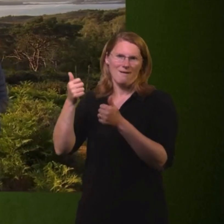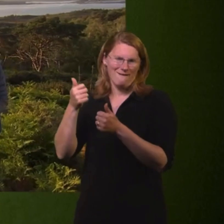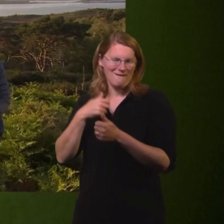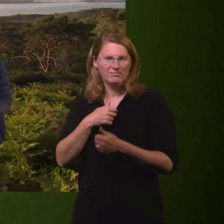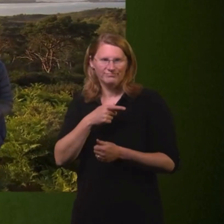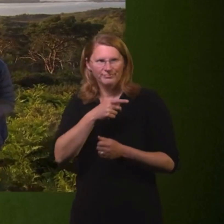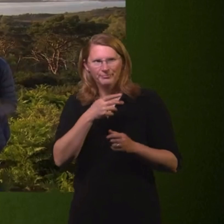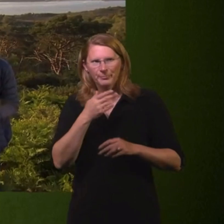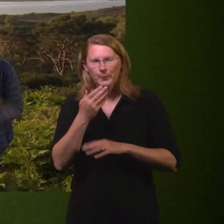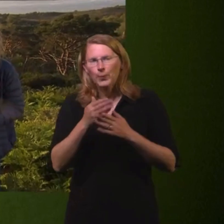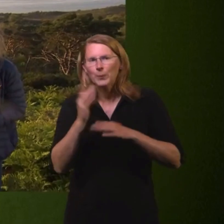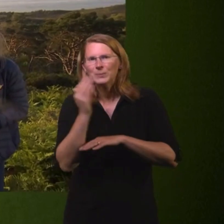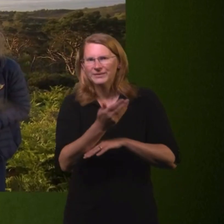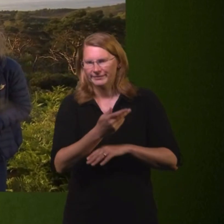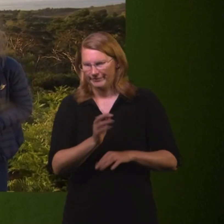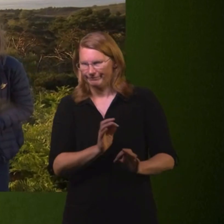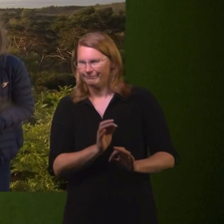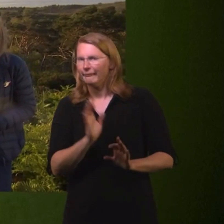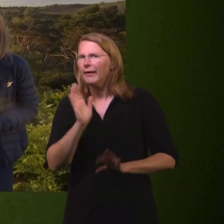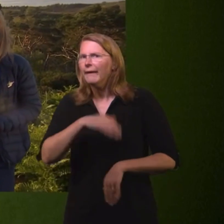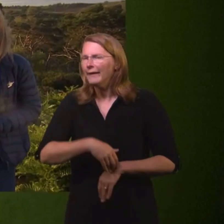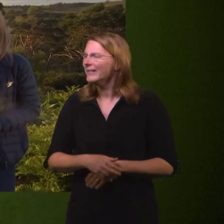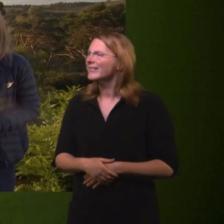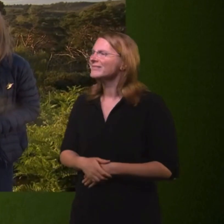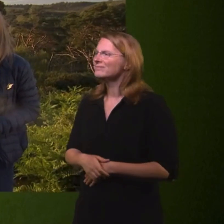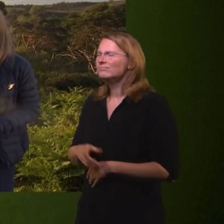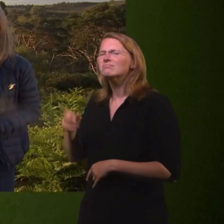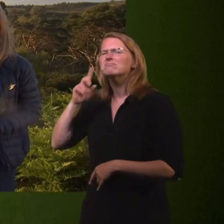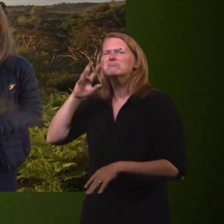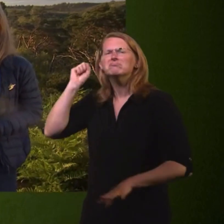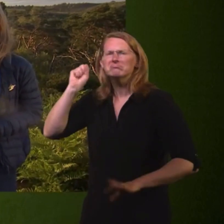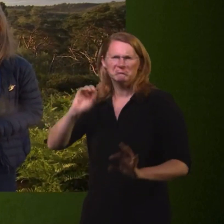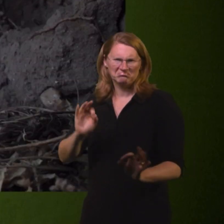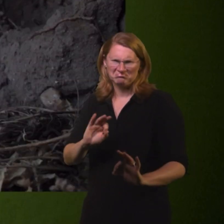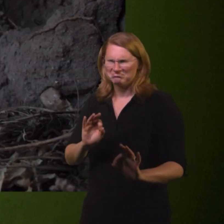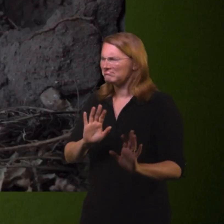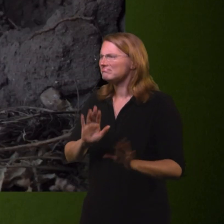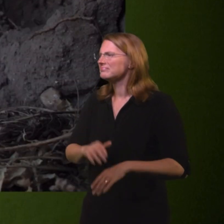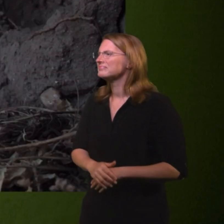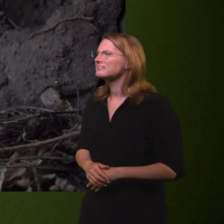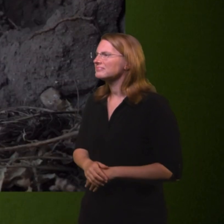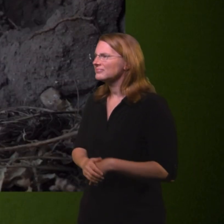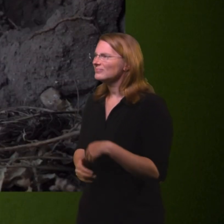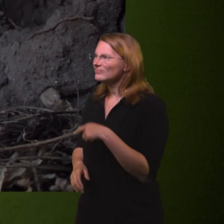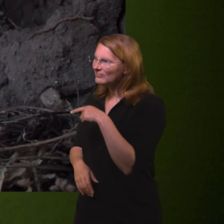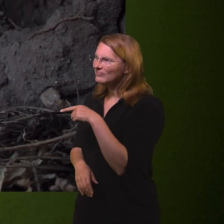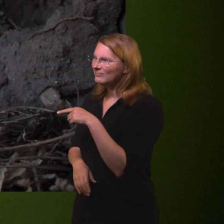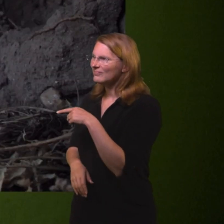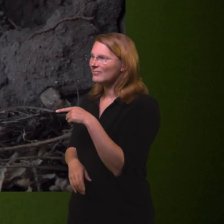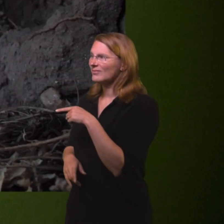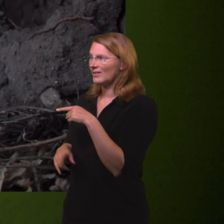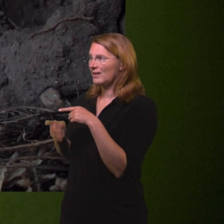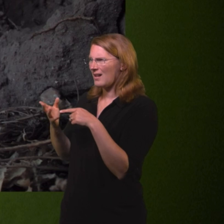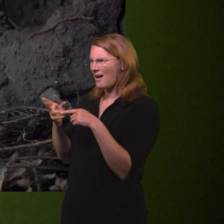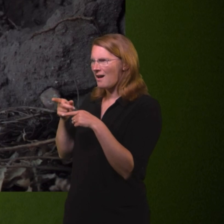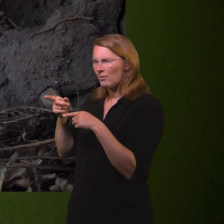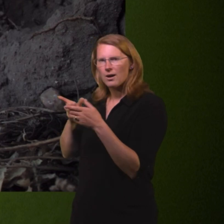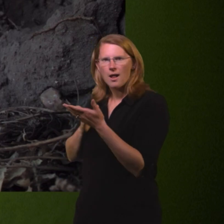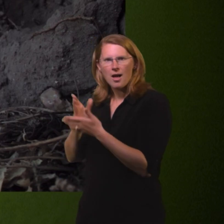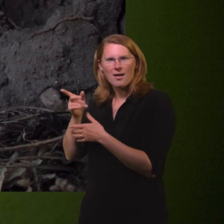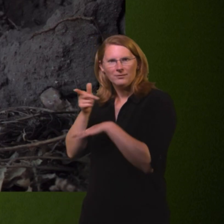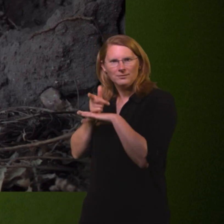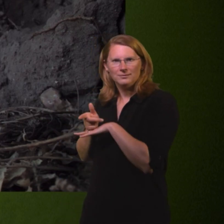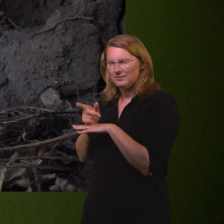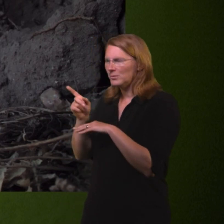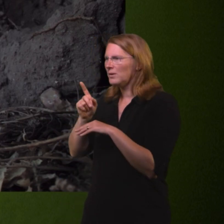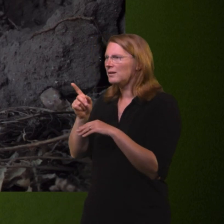Now, we've got another nest out there we can go to live now, which are blackbird. It's in a root bowl, a fallen tree, and it's